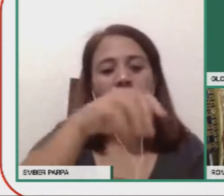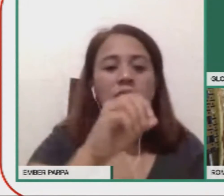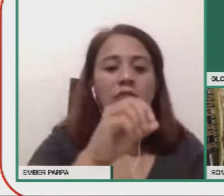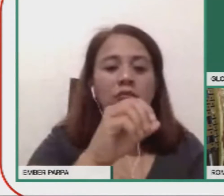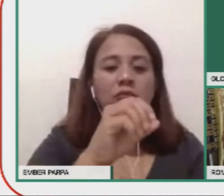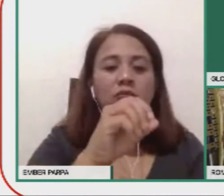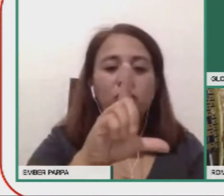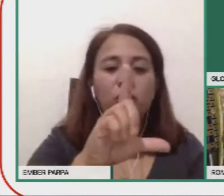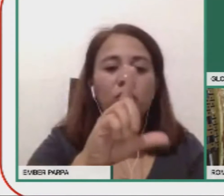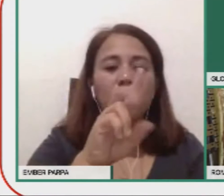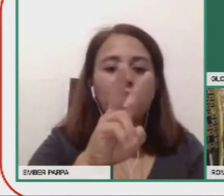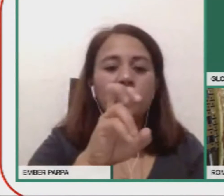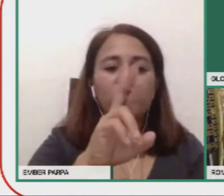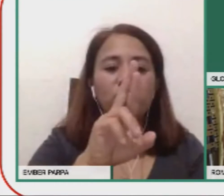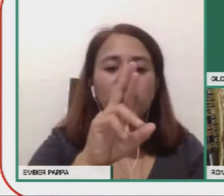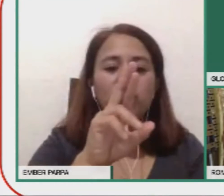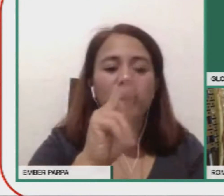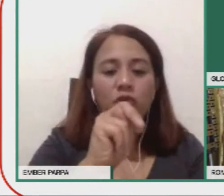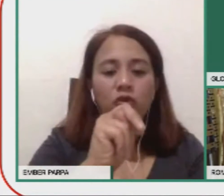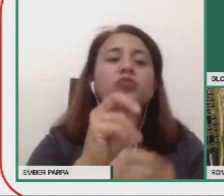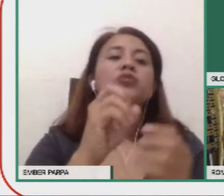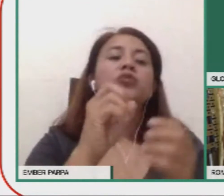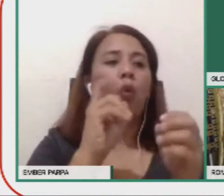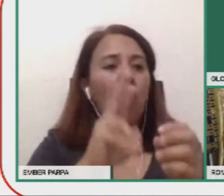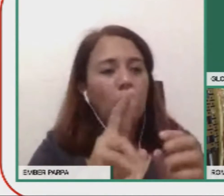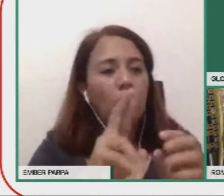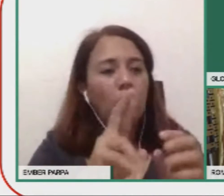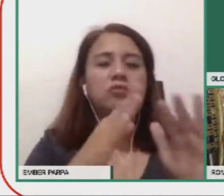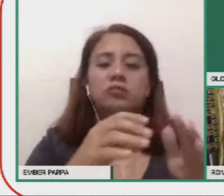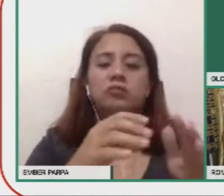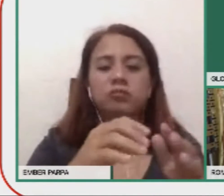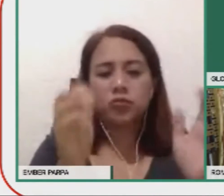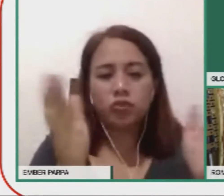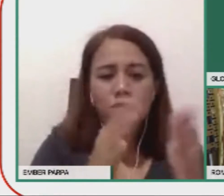programs. O sari-sari store. So yon ang